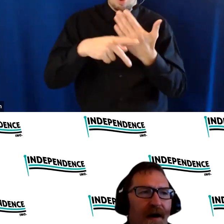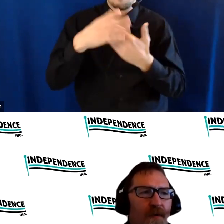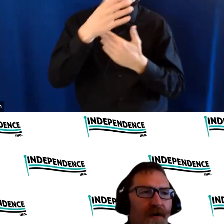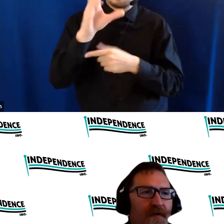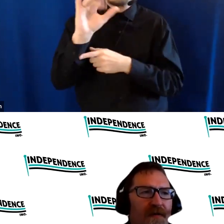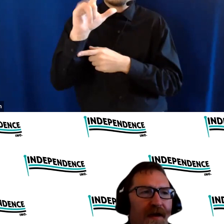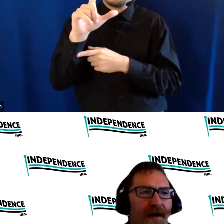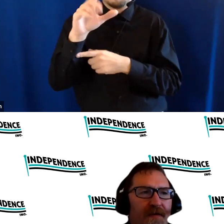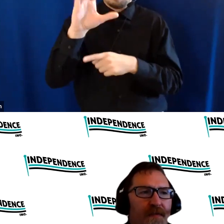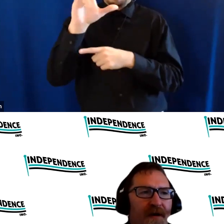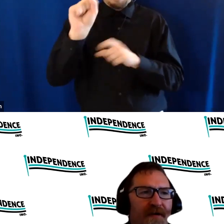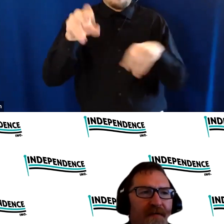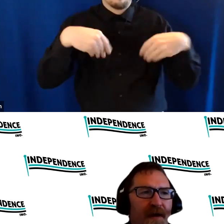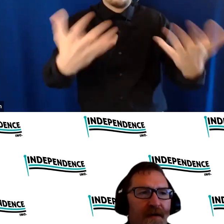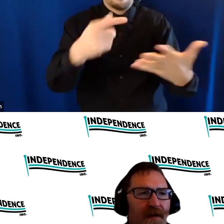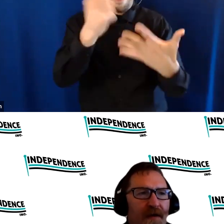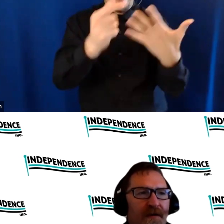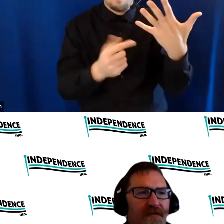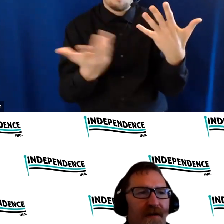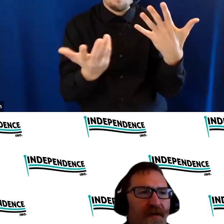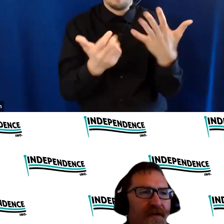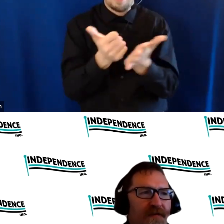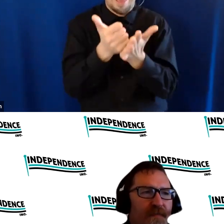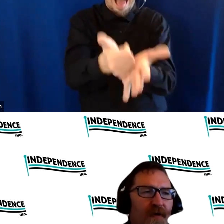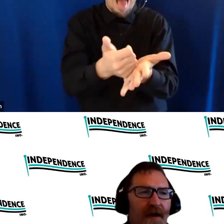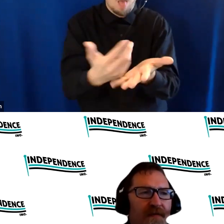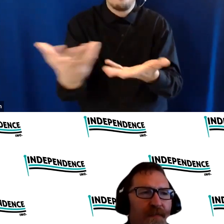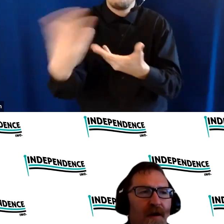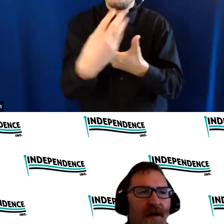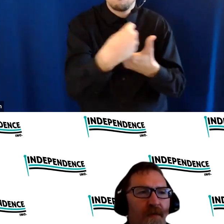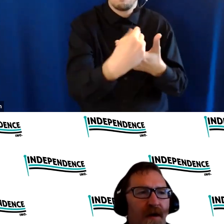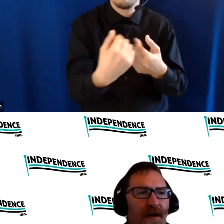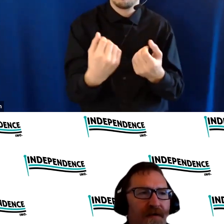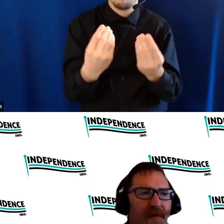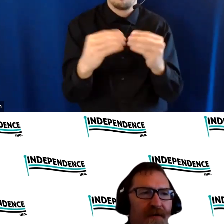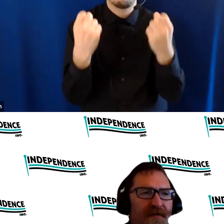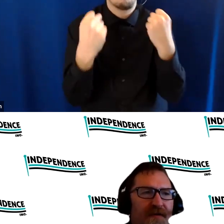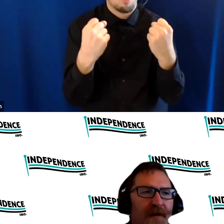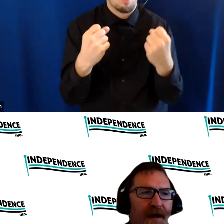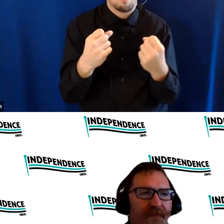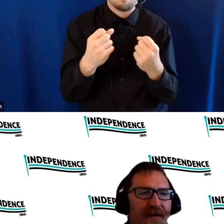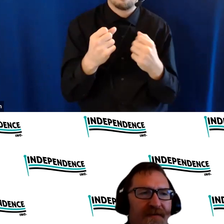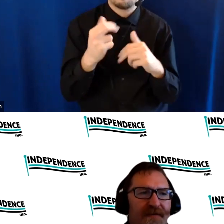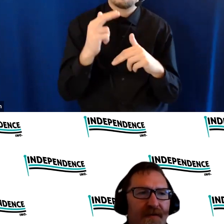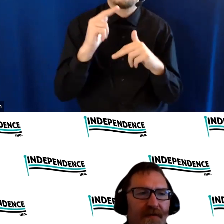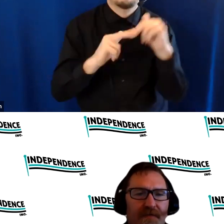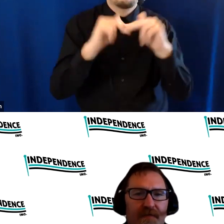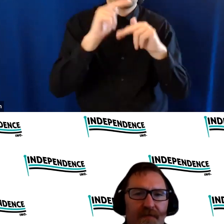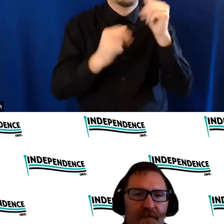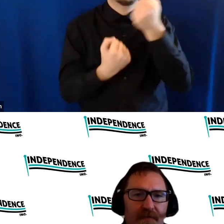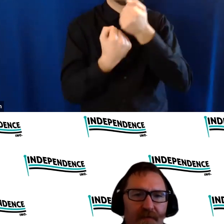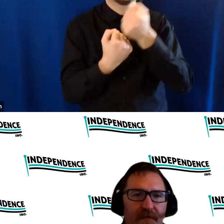to empower youth to gather, to participate, to strengthen, to support our network, and to build systemic advocacy